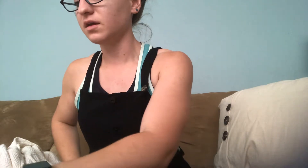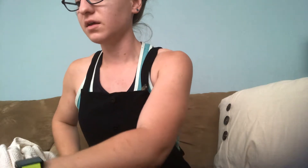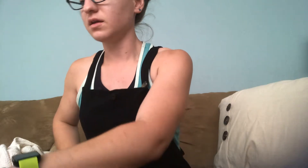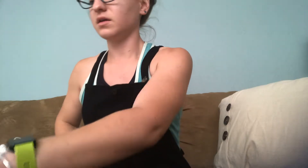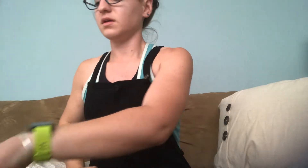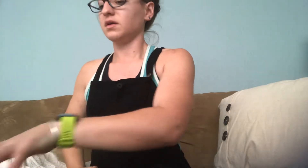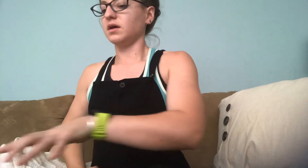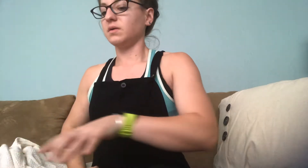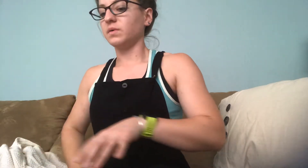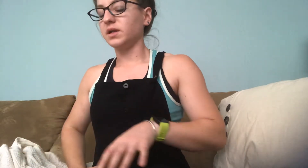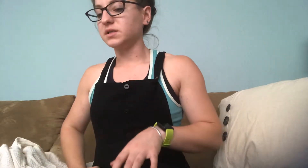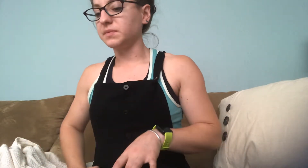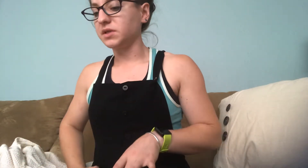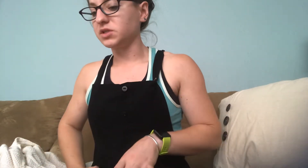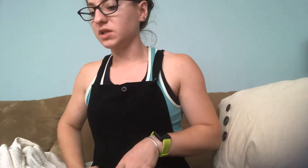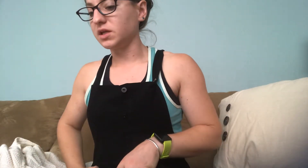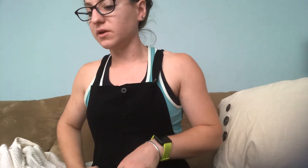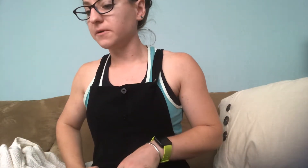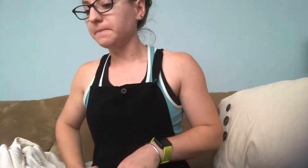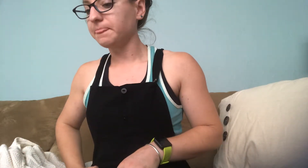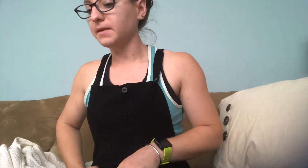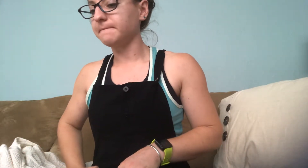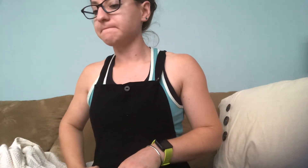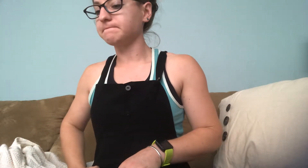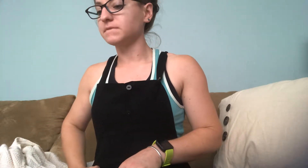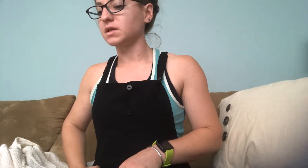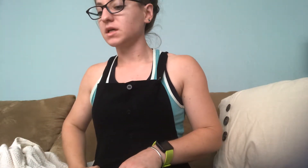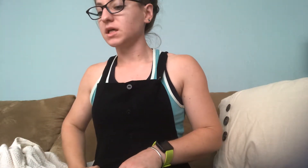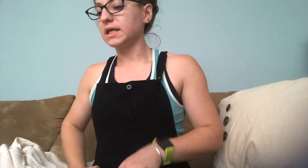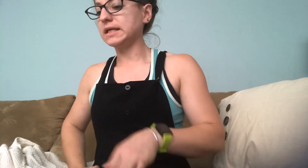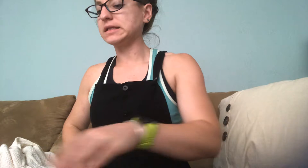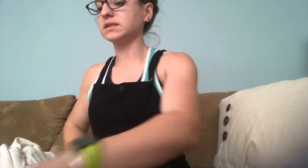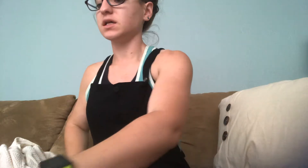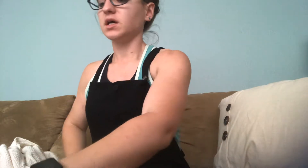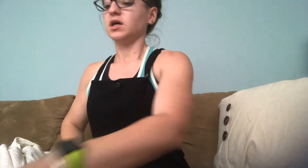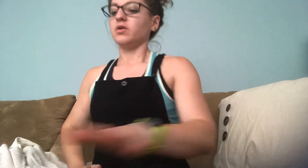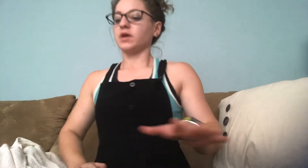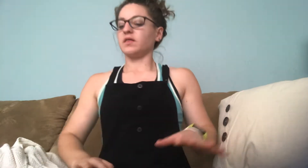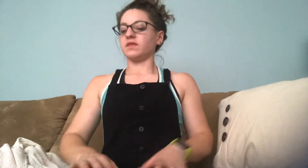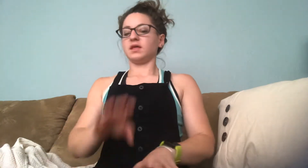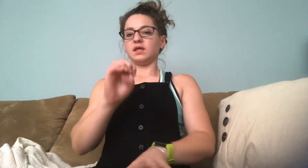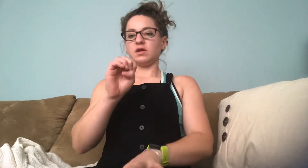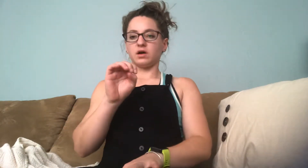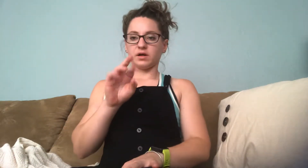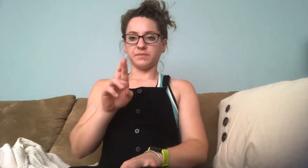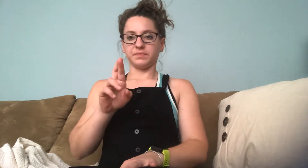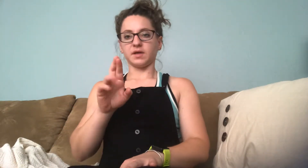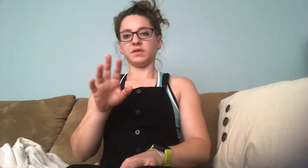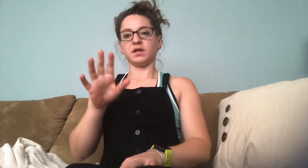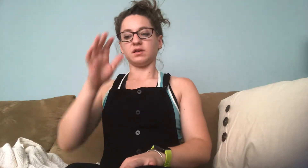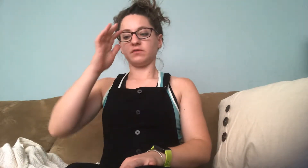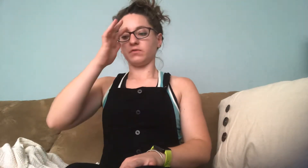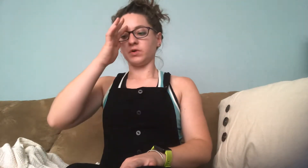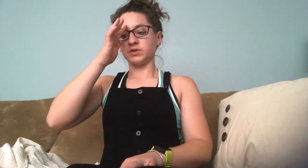thing I wanted to mention here is, okay, the ER at the end of